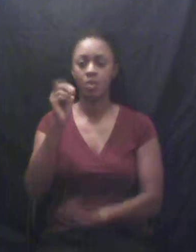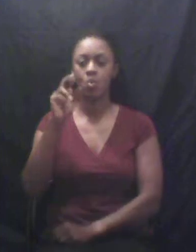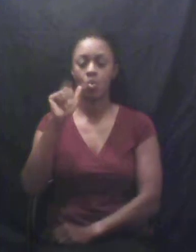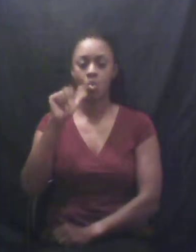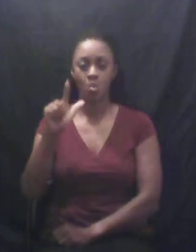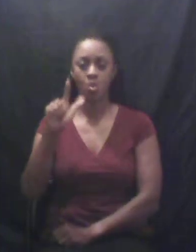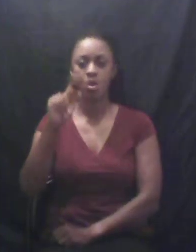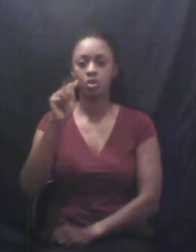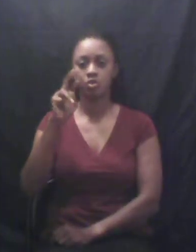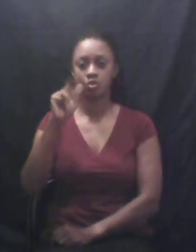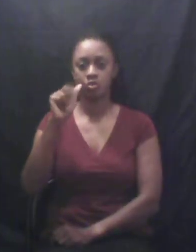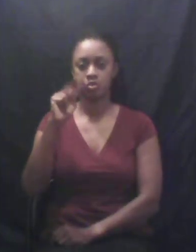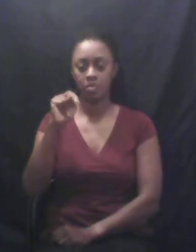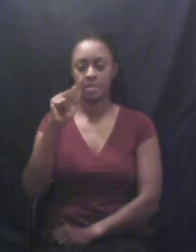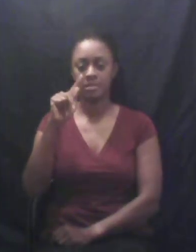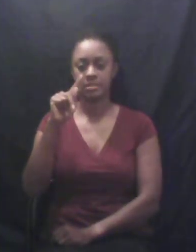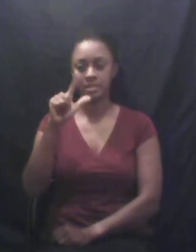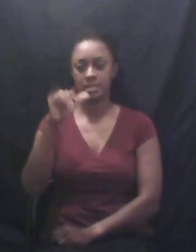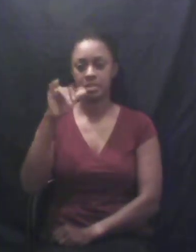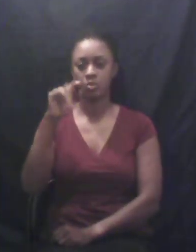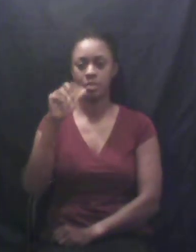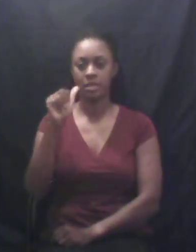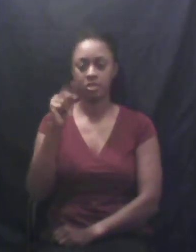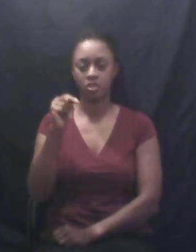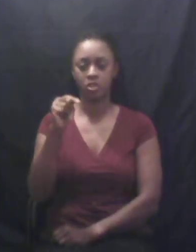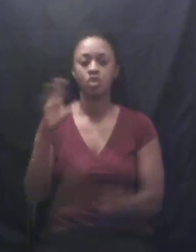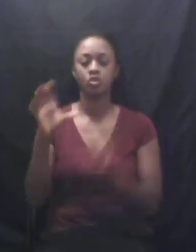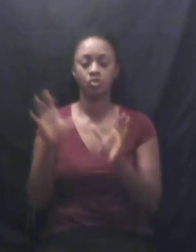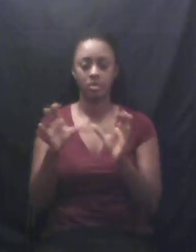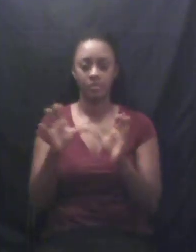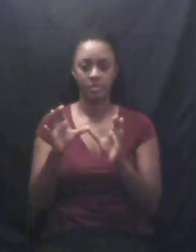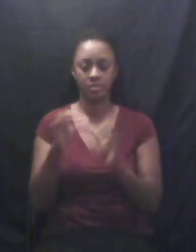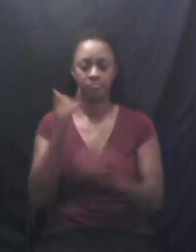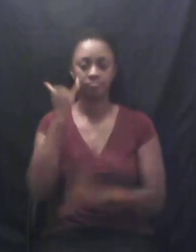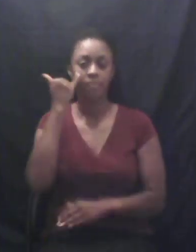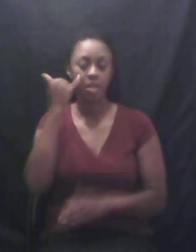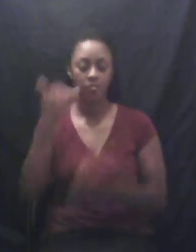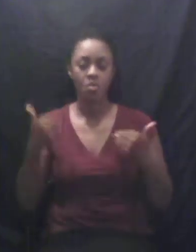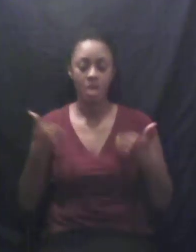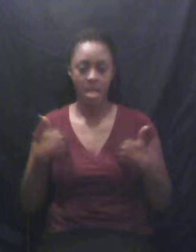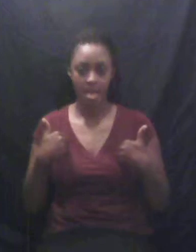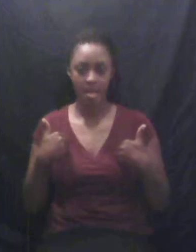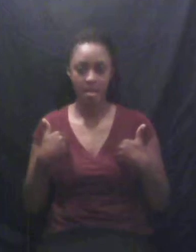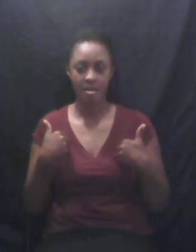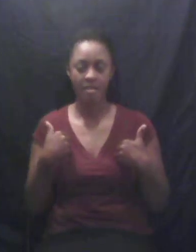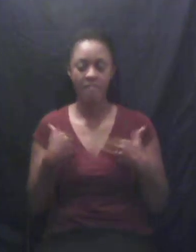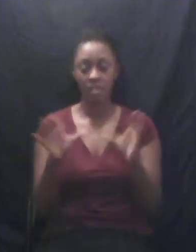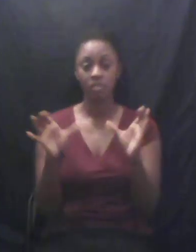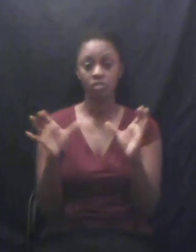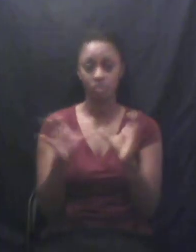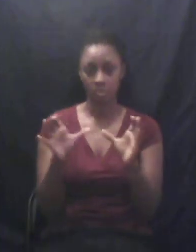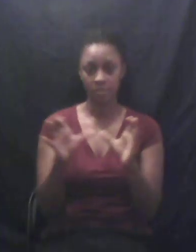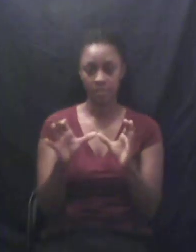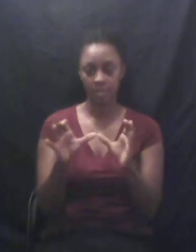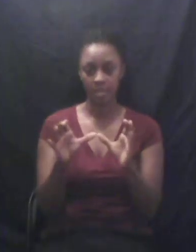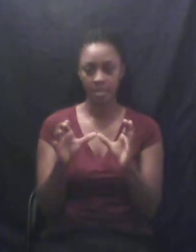And I'll just read this next part. Holders of the generalist certificate have